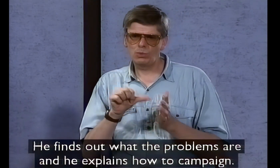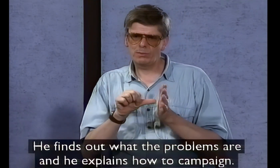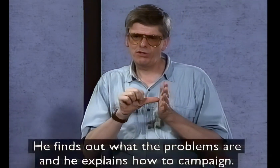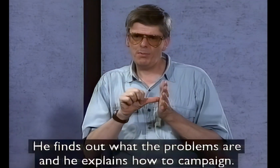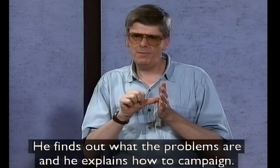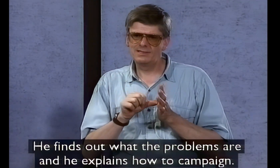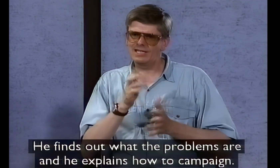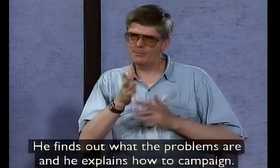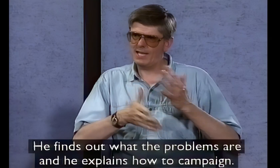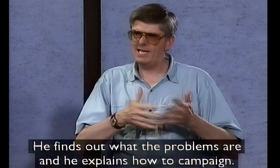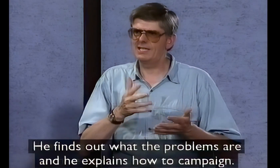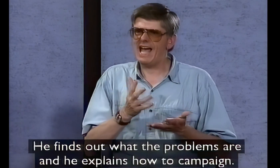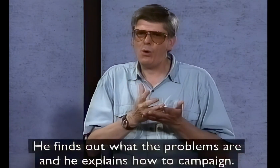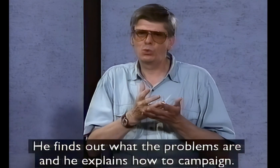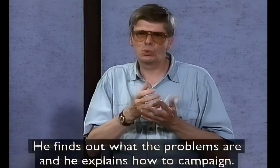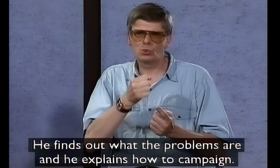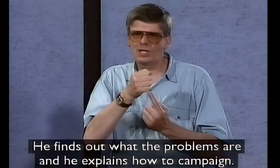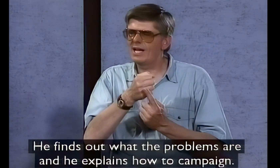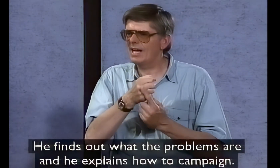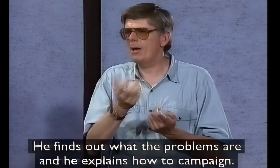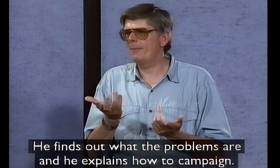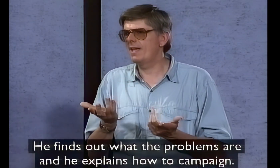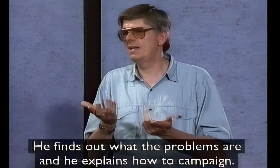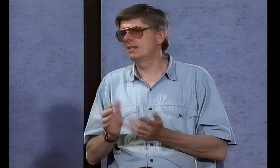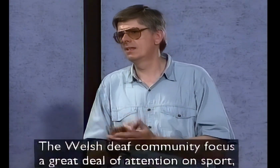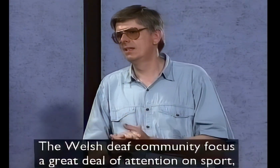clubs, he finds out what the problems are, and he explains how to campaign.